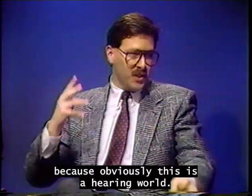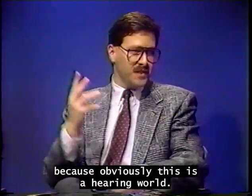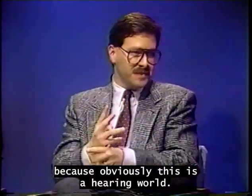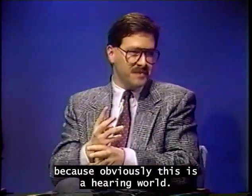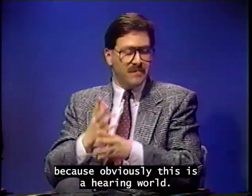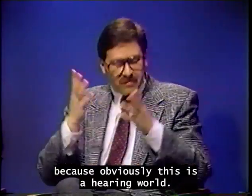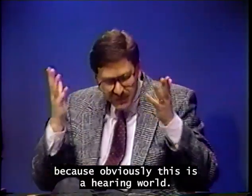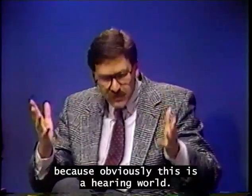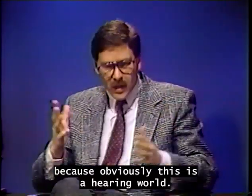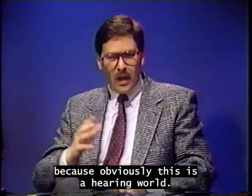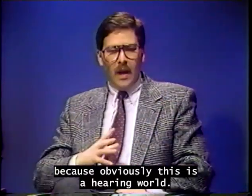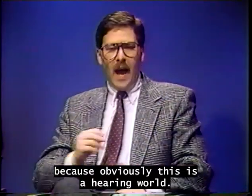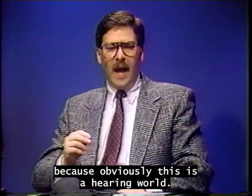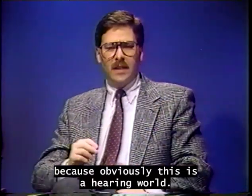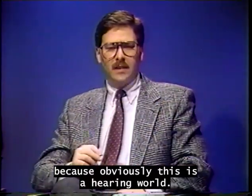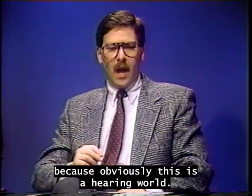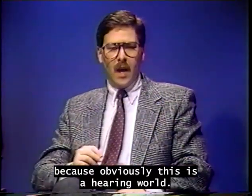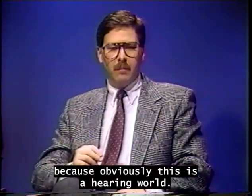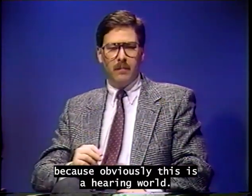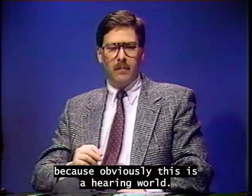Because obviously this is a hearing world.